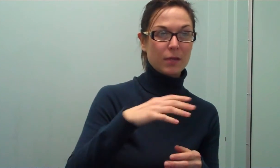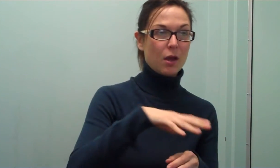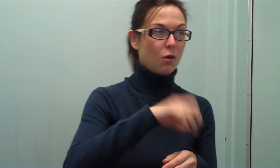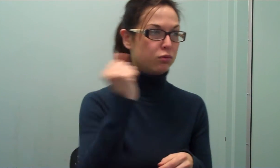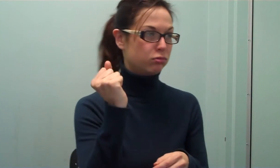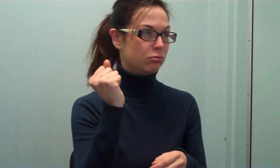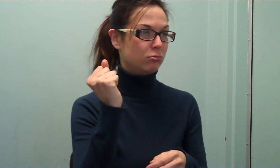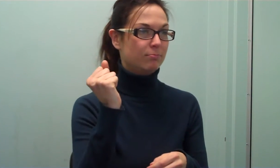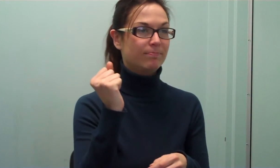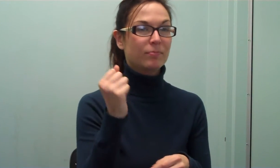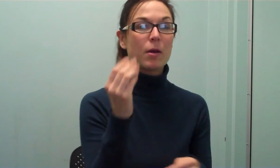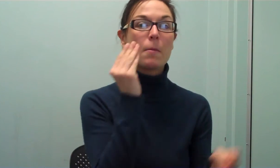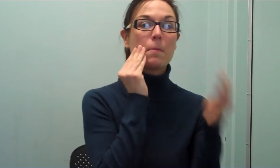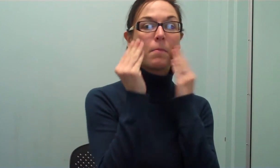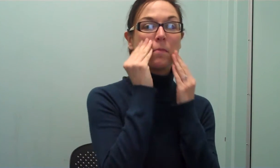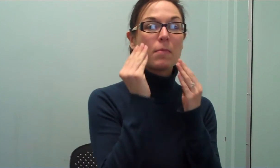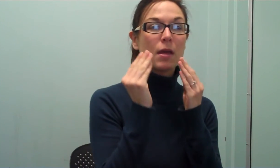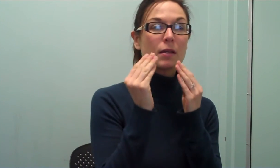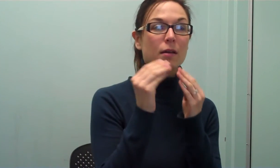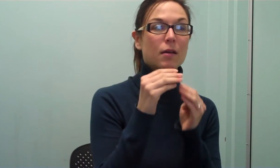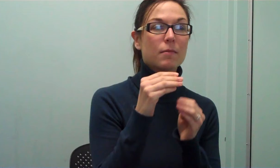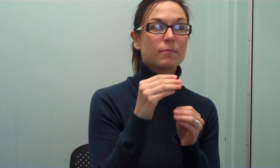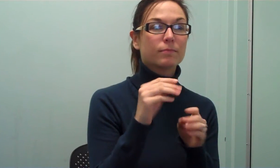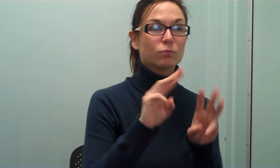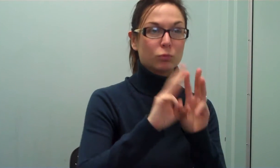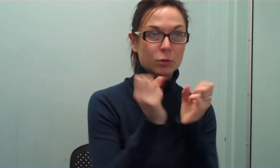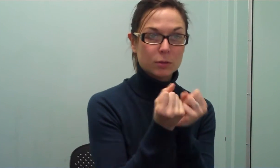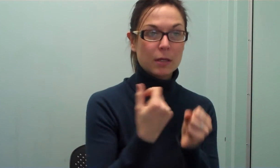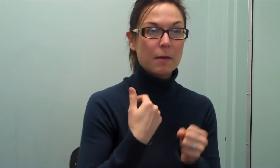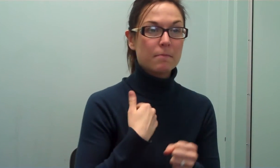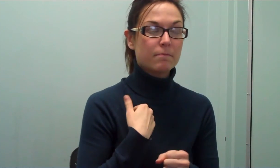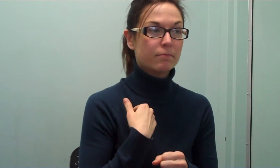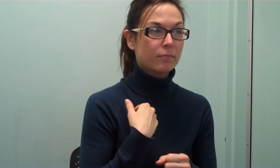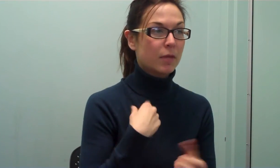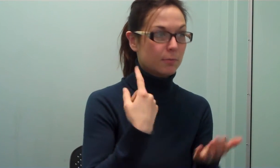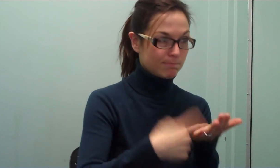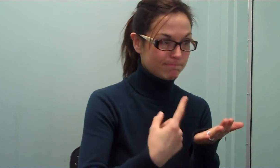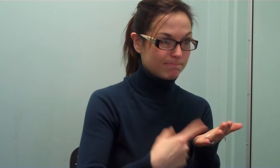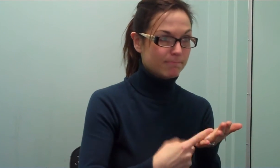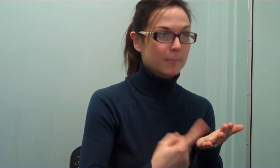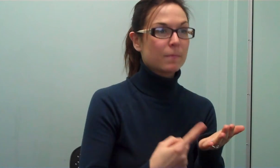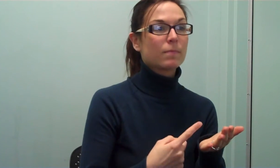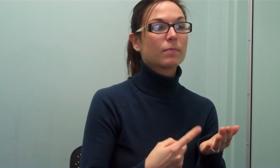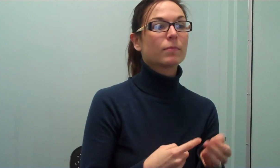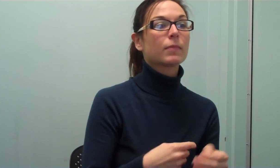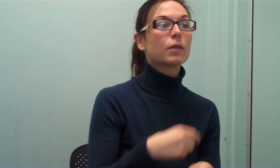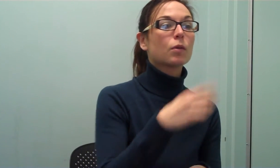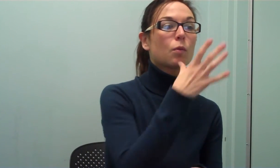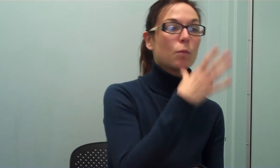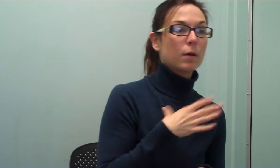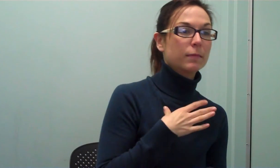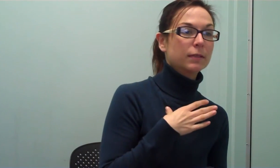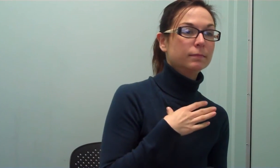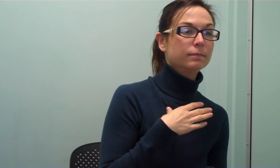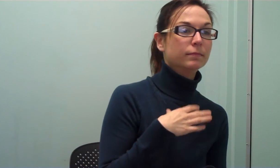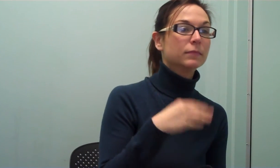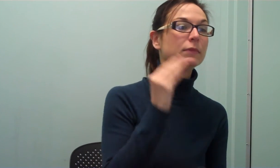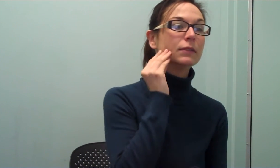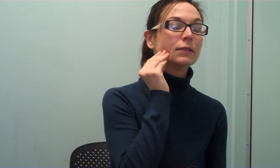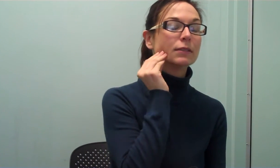and skincare on women. I also do quite a few men in my business, so it's